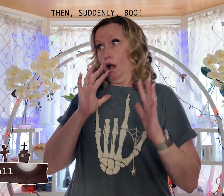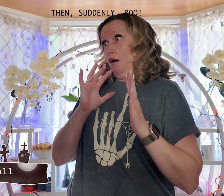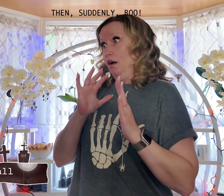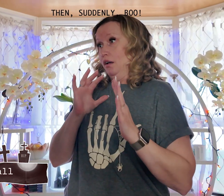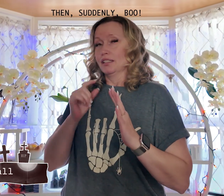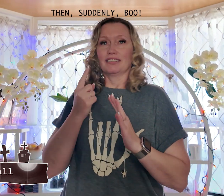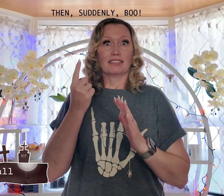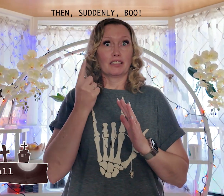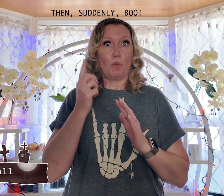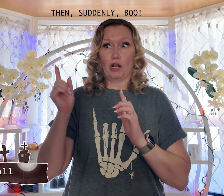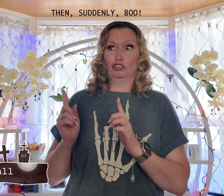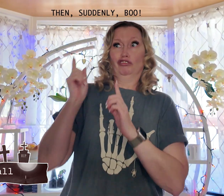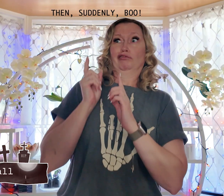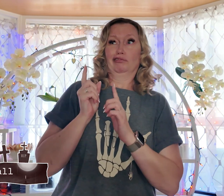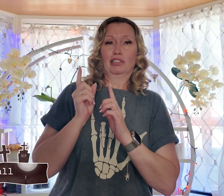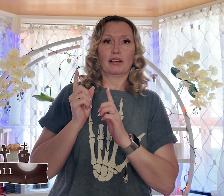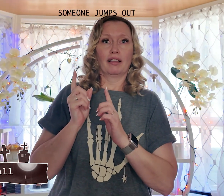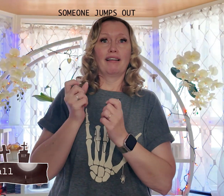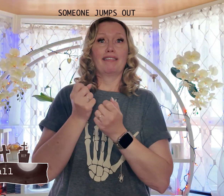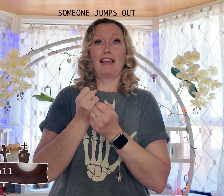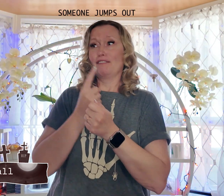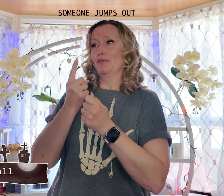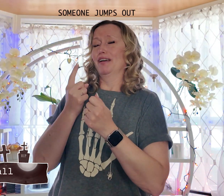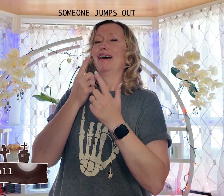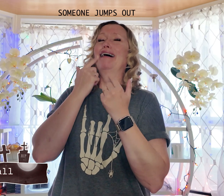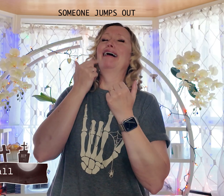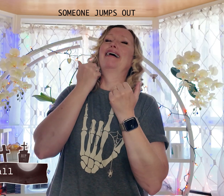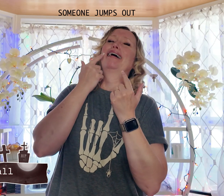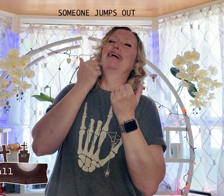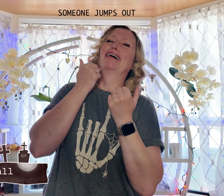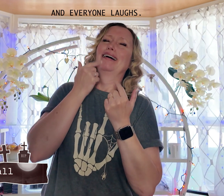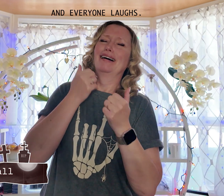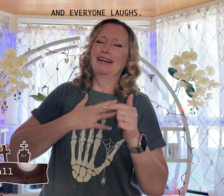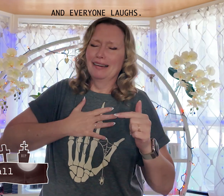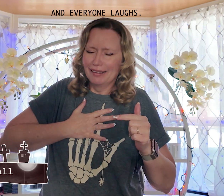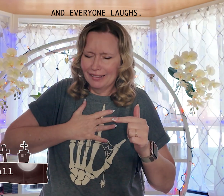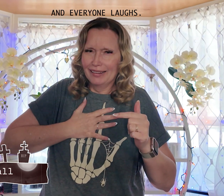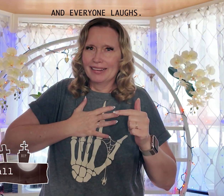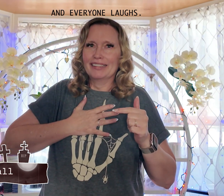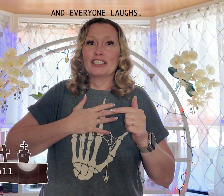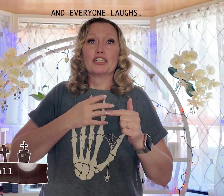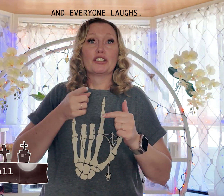suddenly, boo! Someone jumps out, and everyone